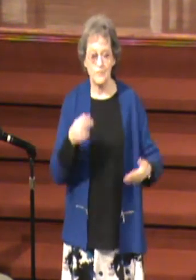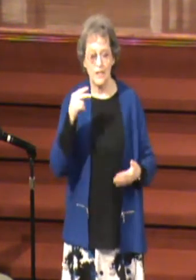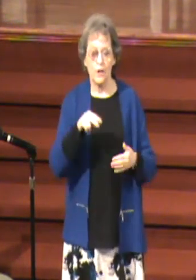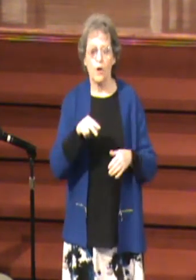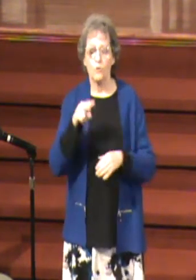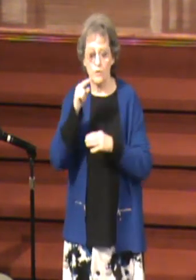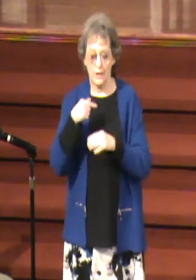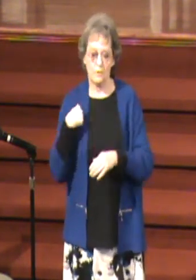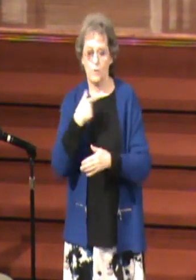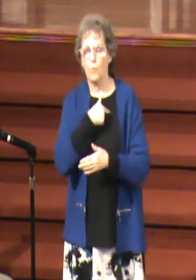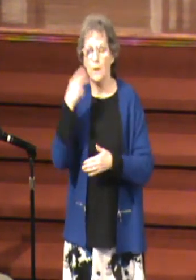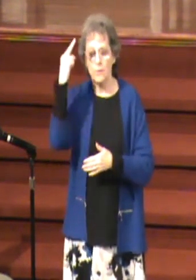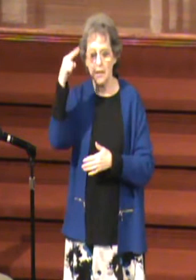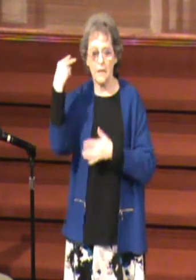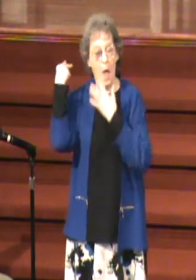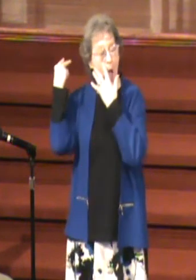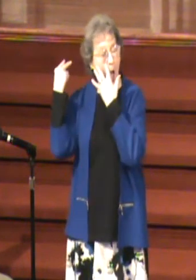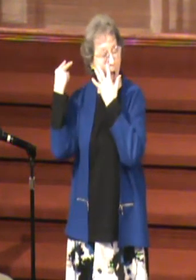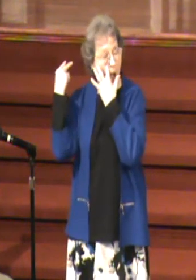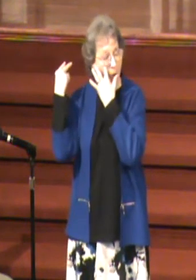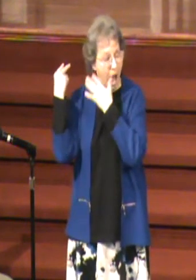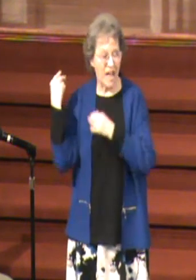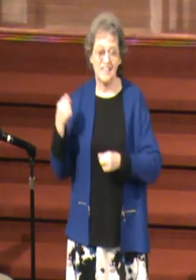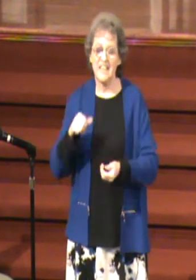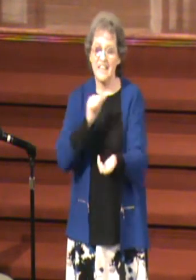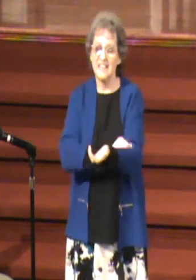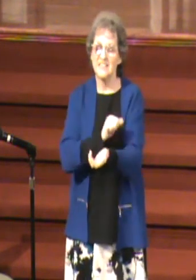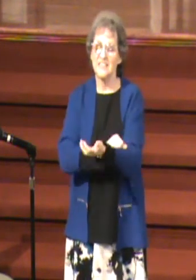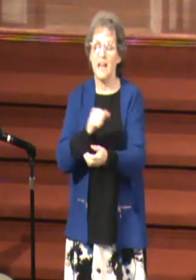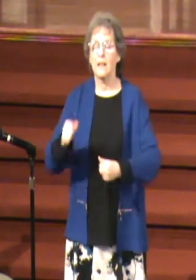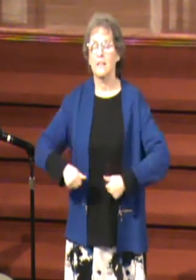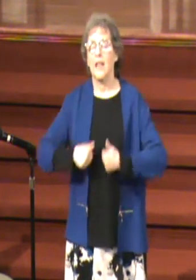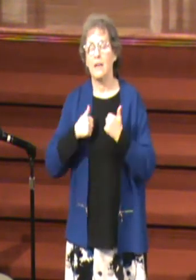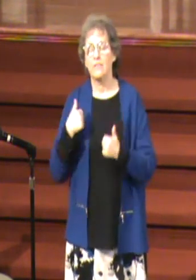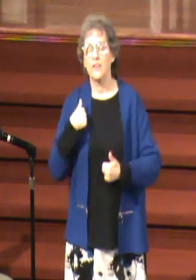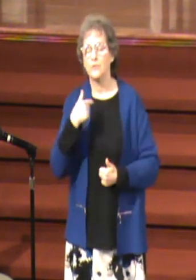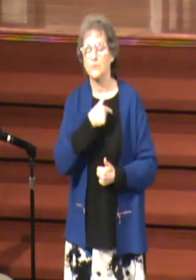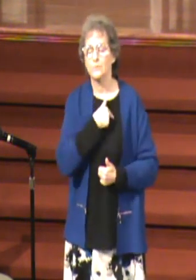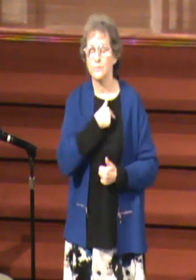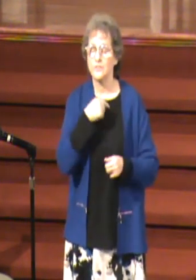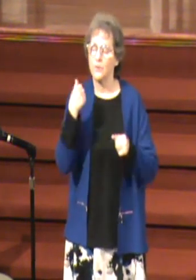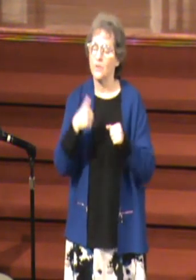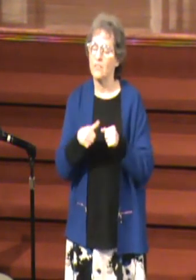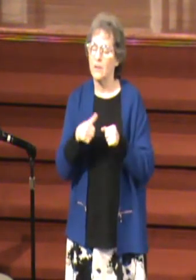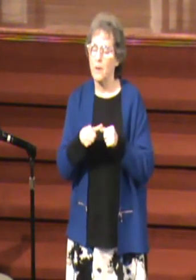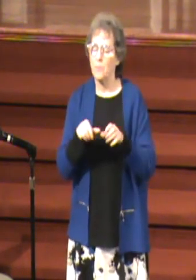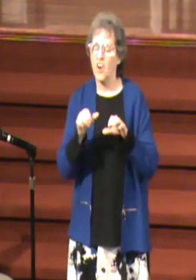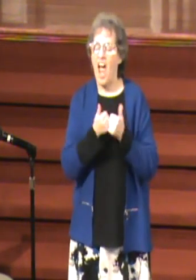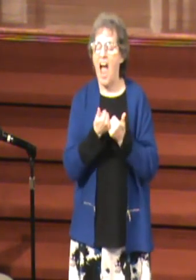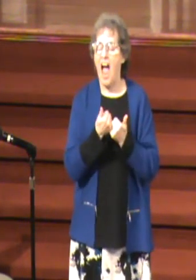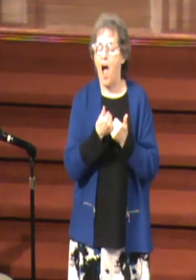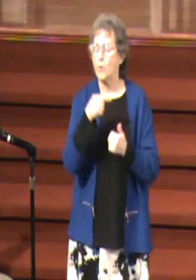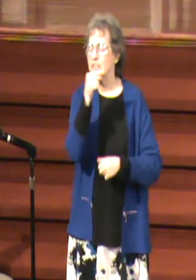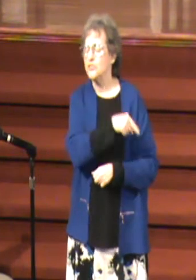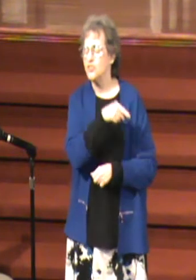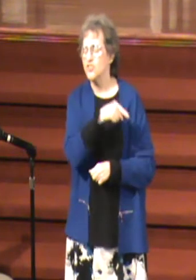life, and that we would remember how she went through trials